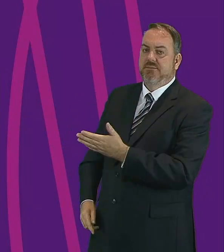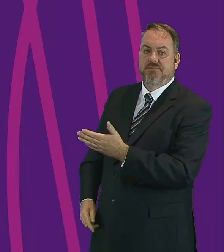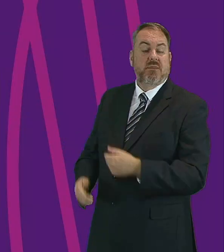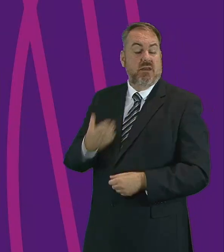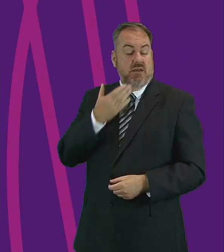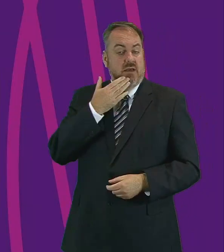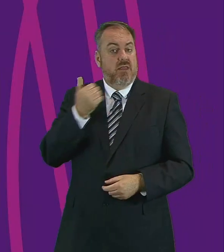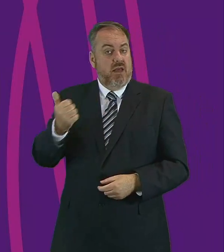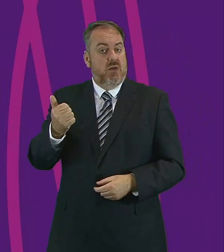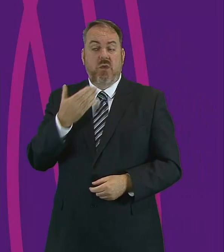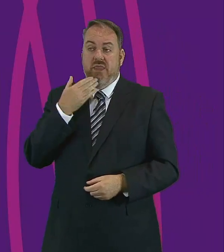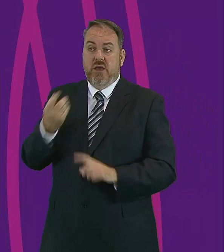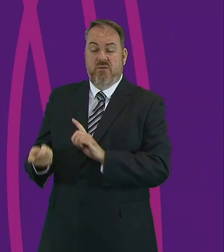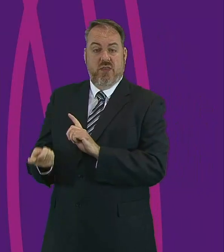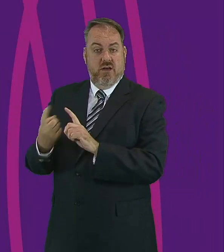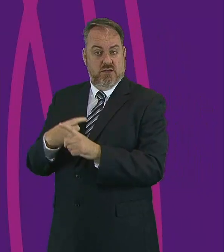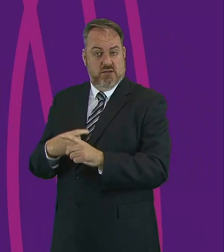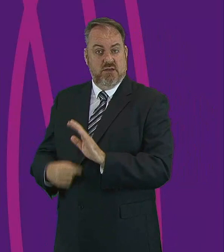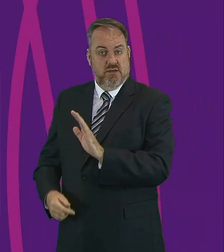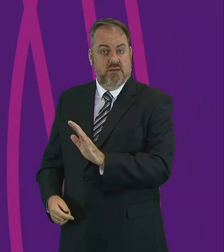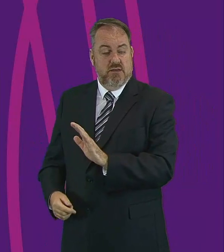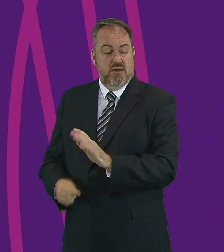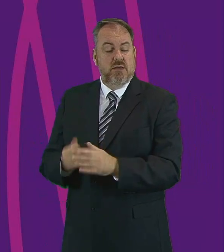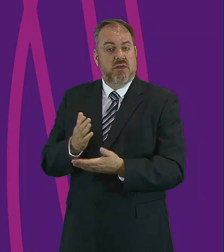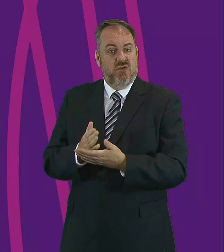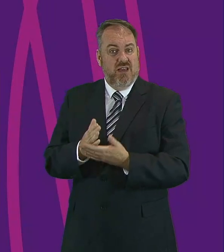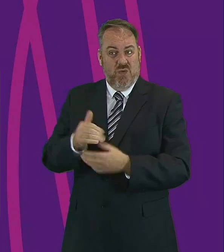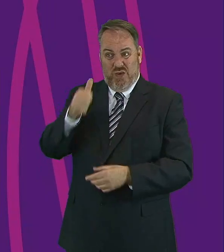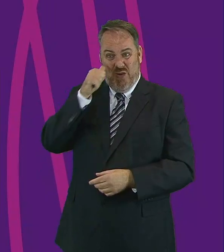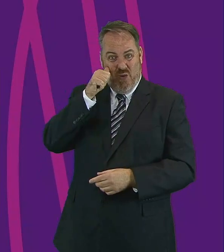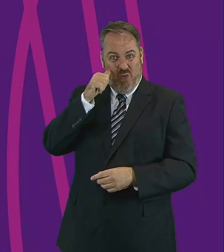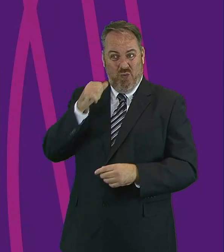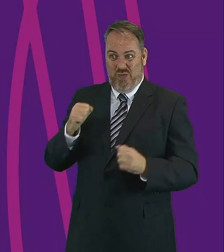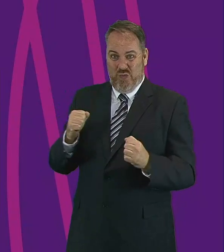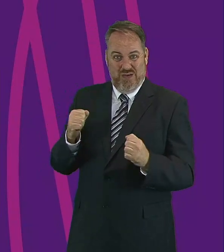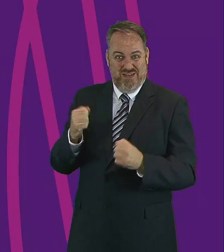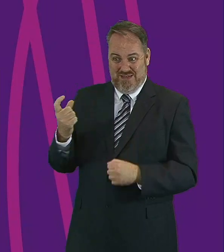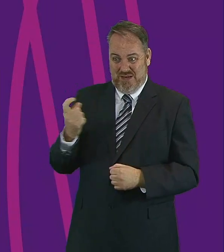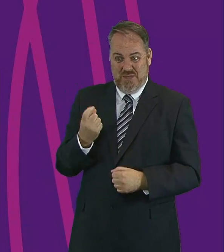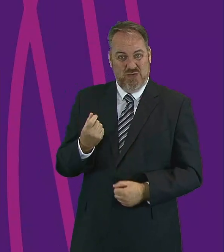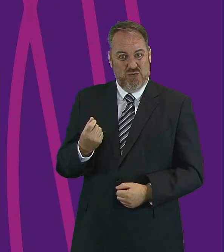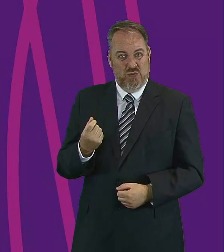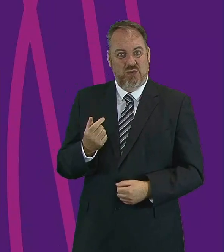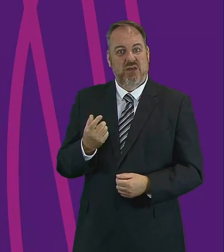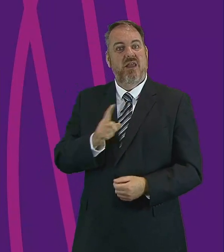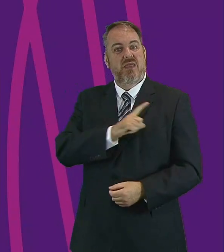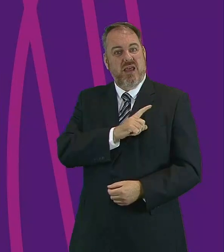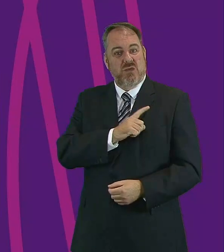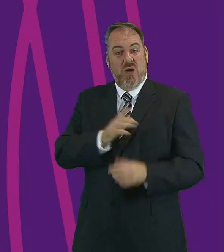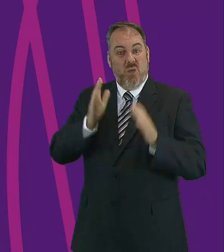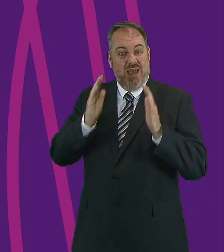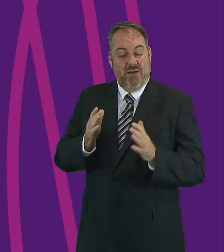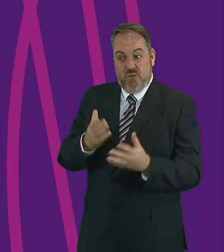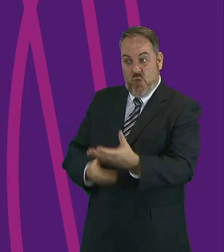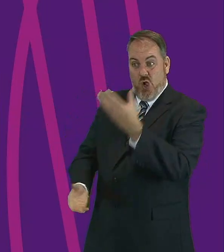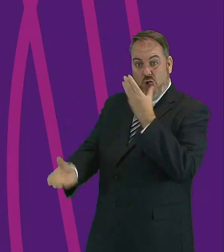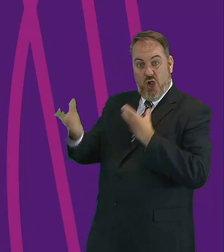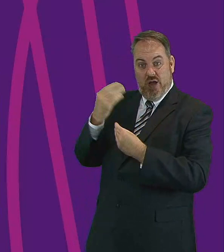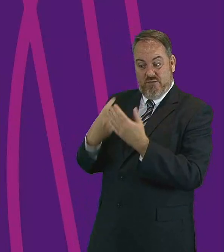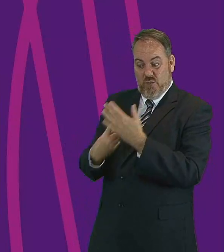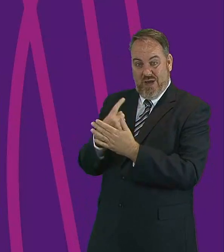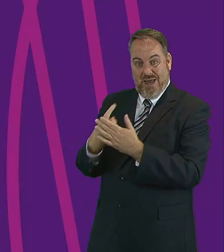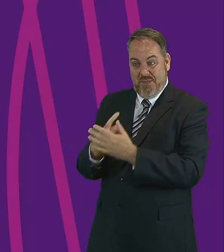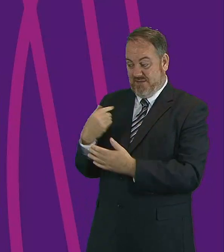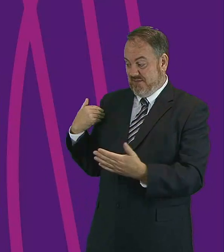the First Minister for that answer. And it's precisely because we are going into winter that we need transparency over the lessons that we need to learn from that